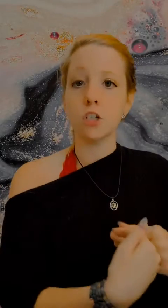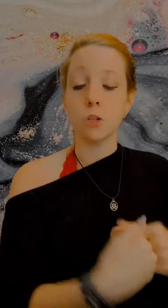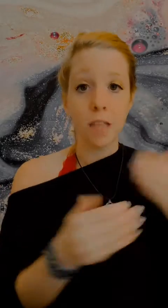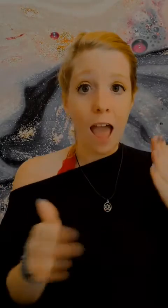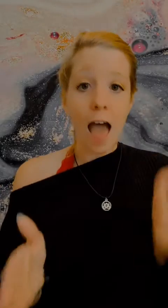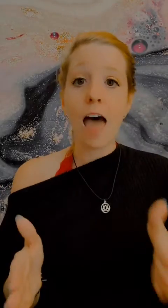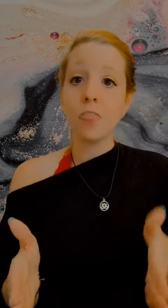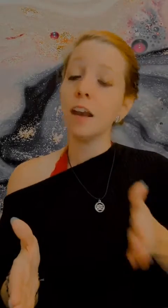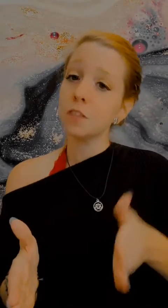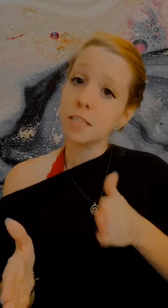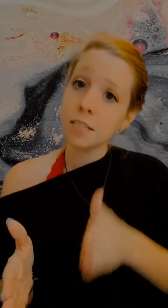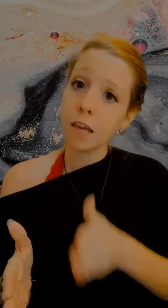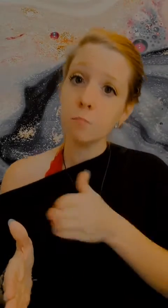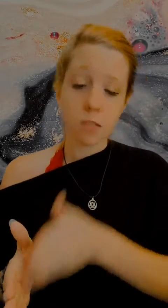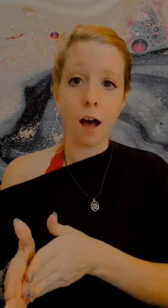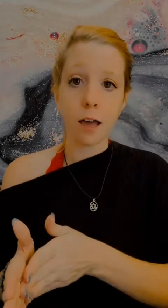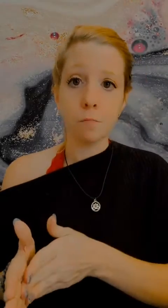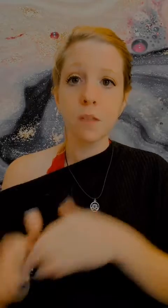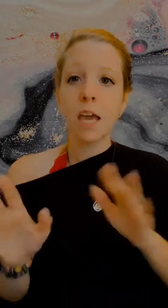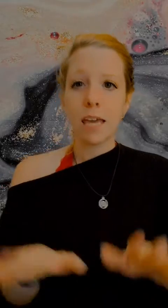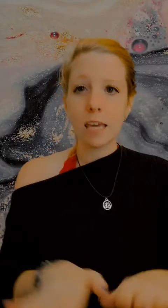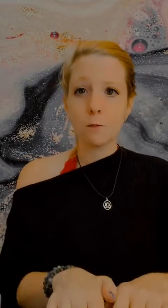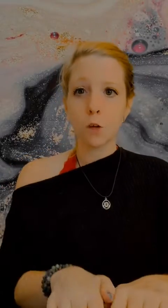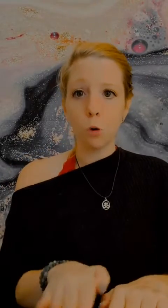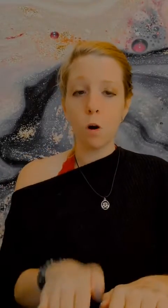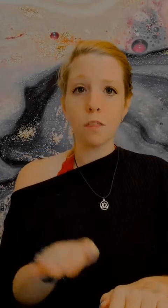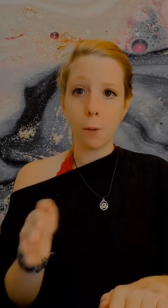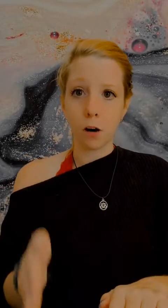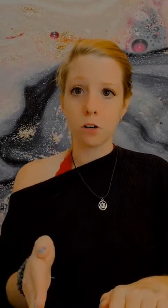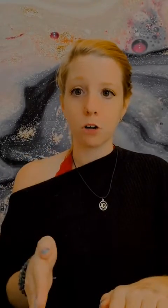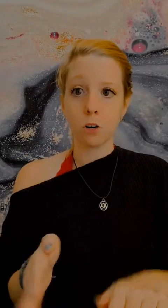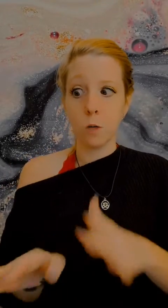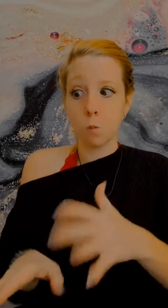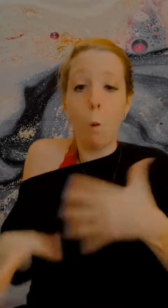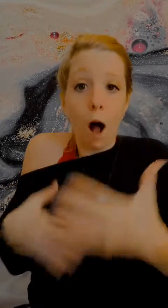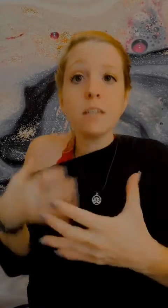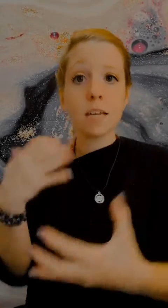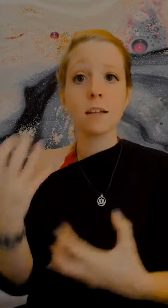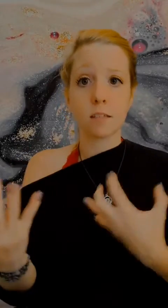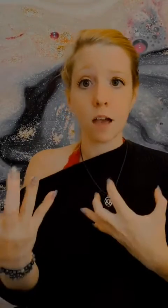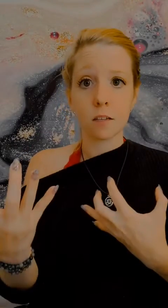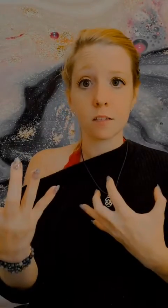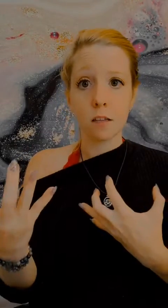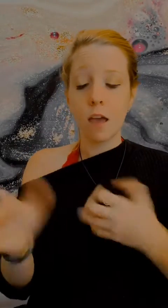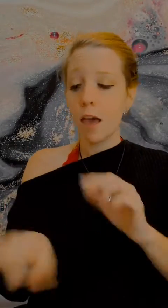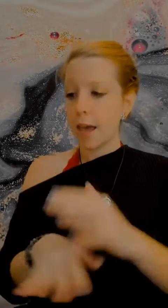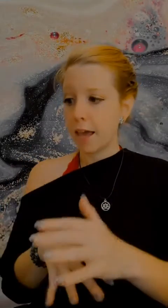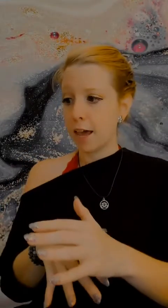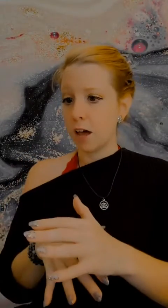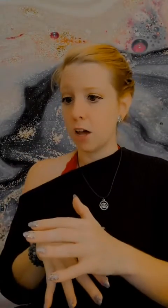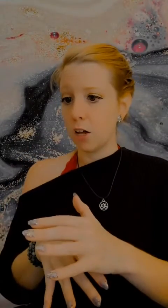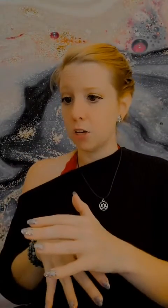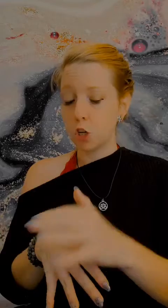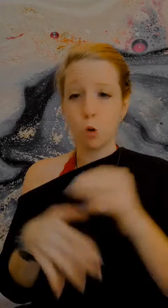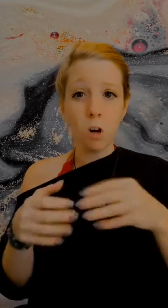issues. And then at the same time, if you're the partner who is wanting sex and you're